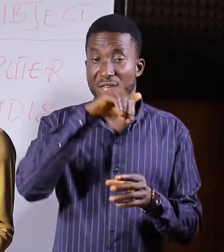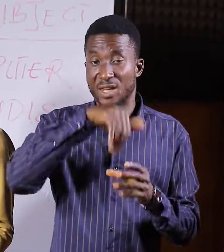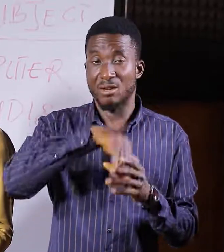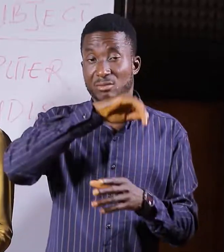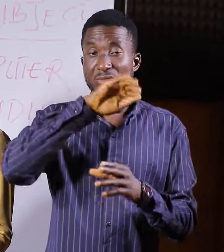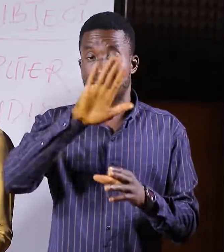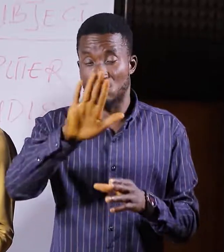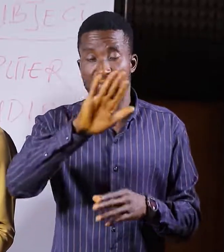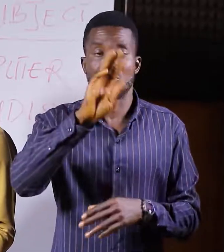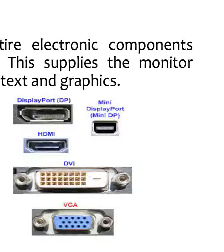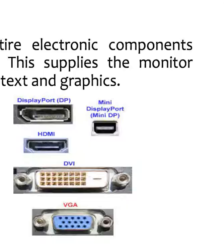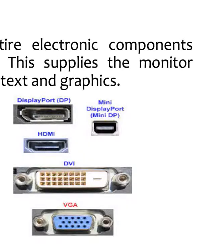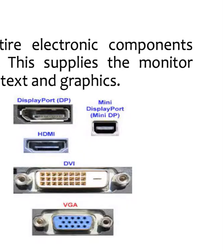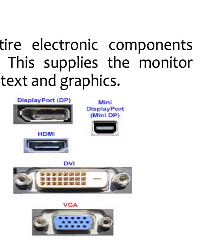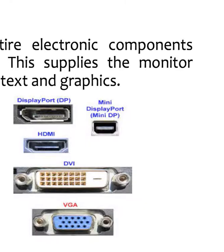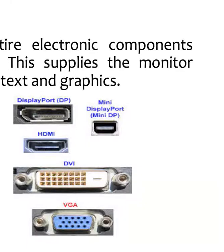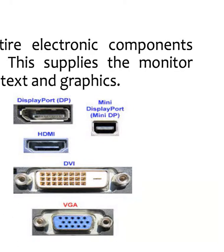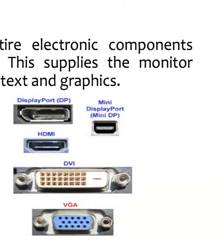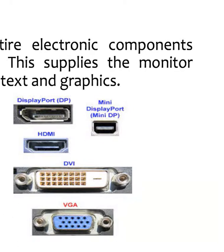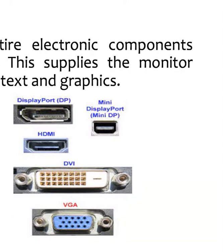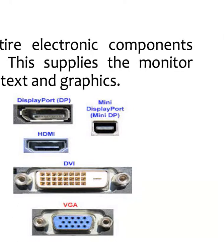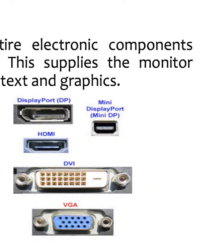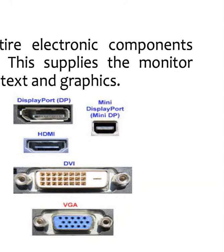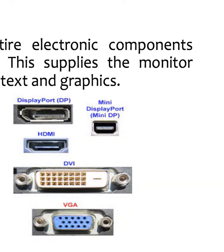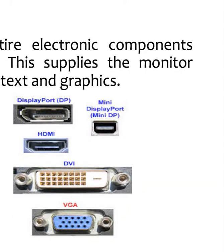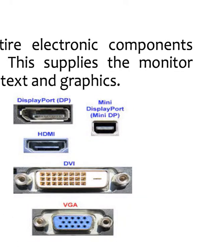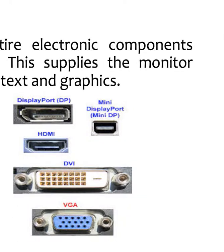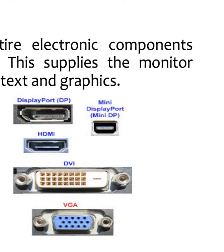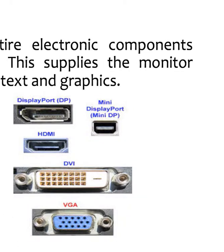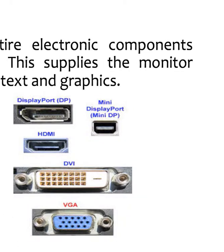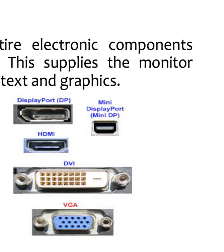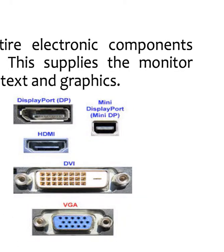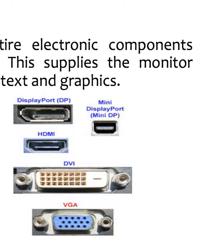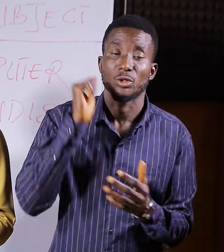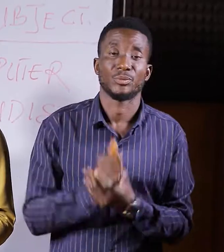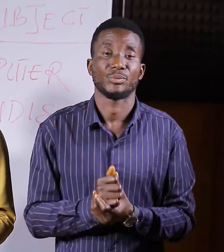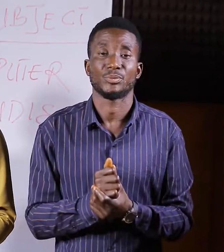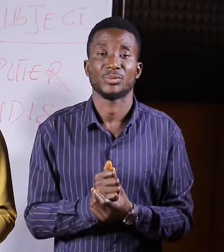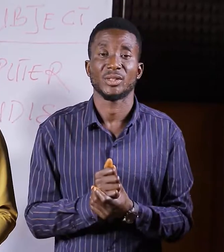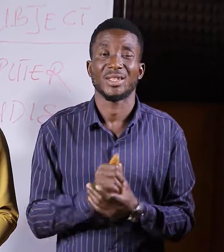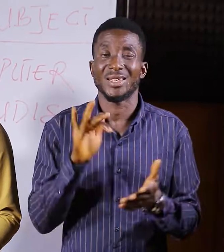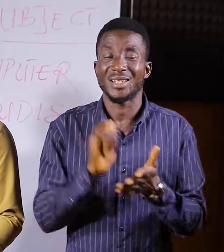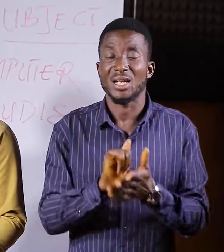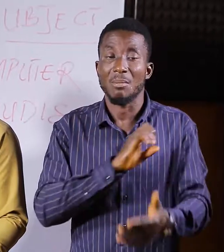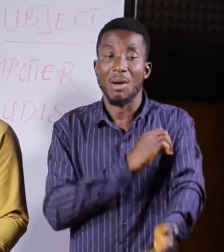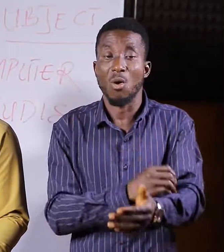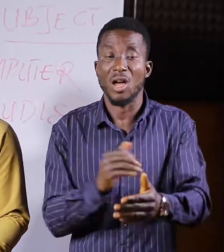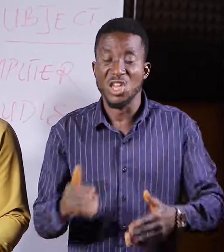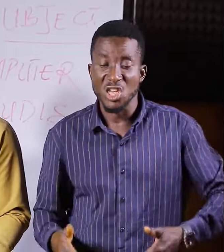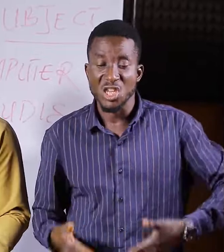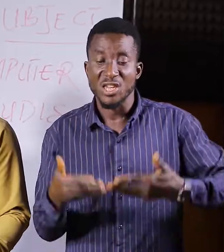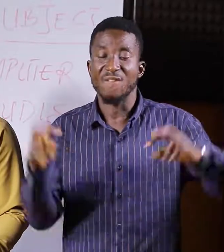port. We also have the power. That's aside the VGA, we have the power port. That powers it supplies